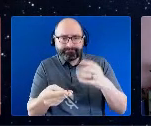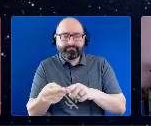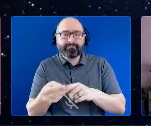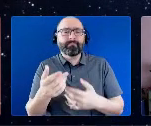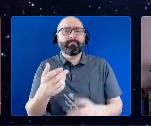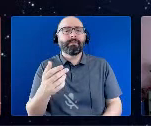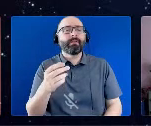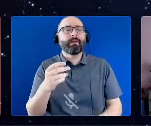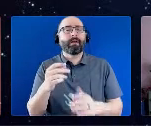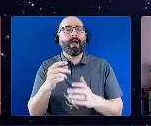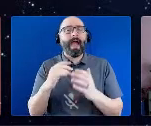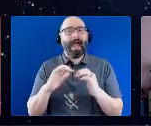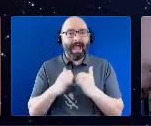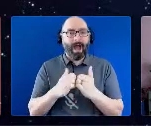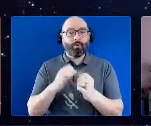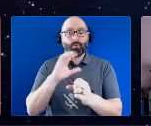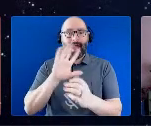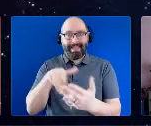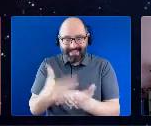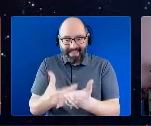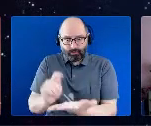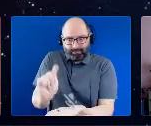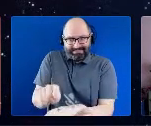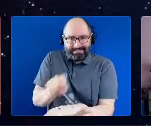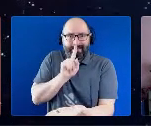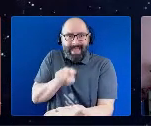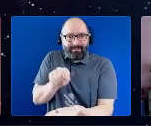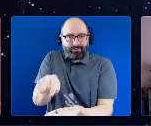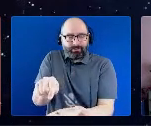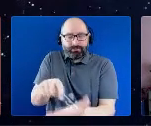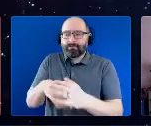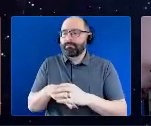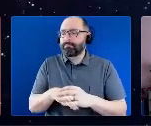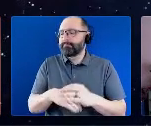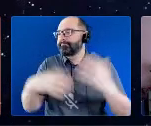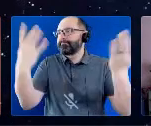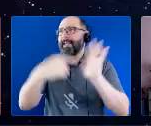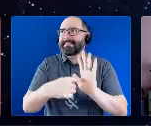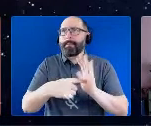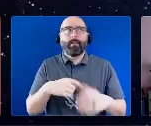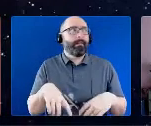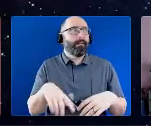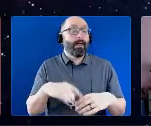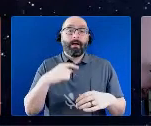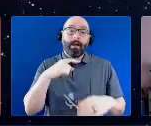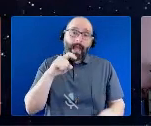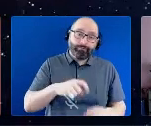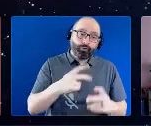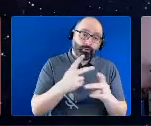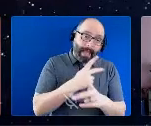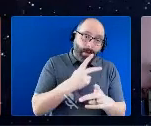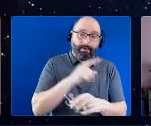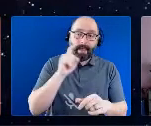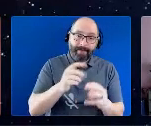really easy for me to get to this thing? Like, I have to do some calculation and some math. Well,